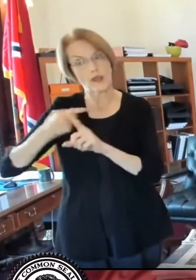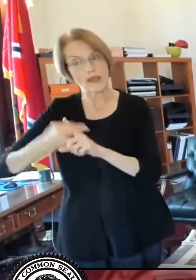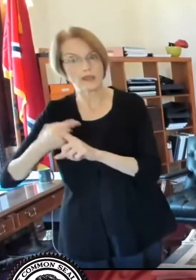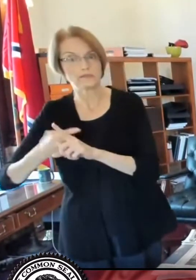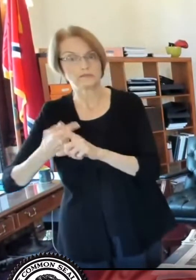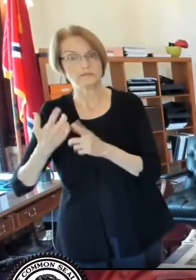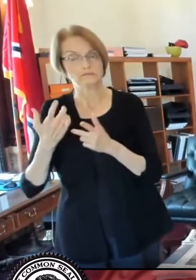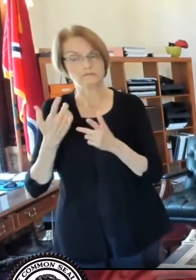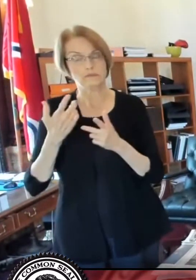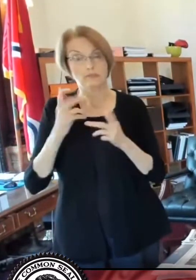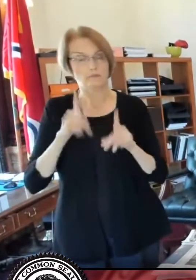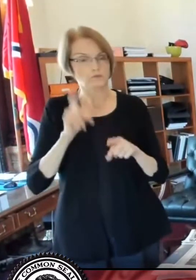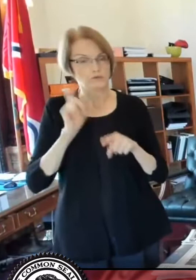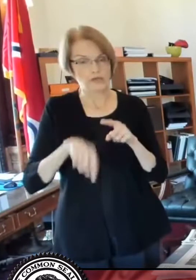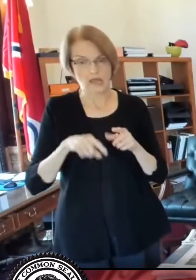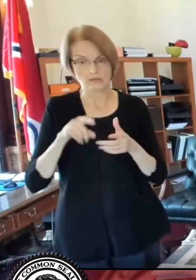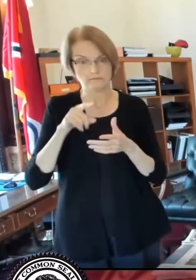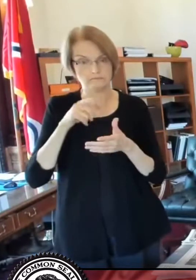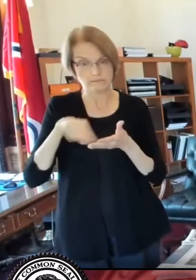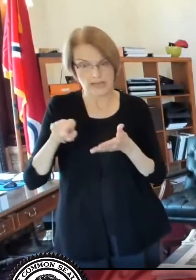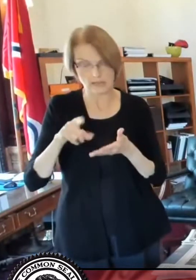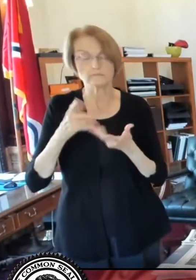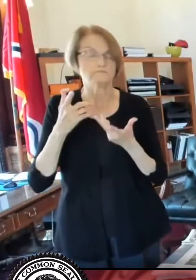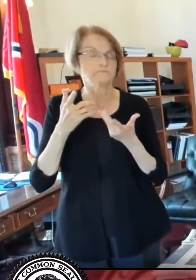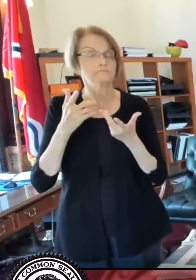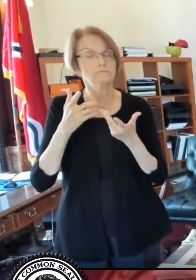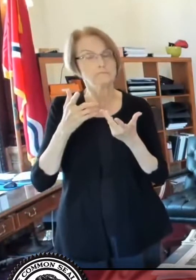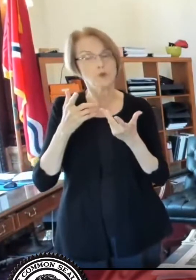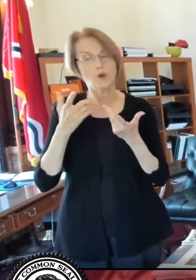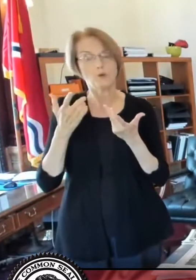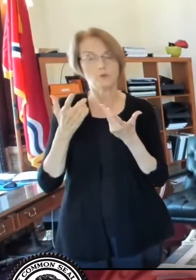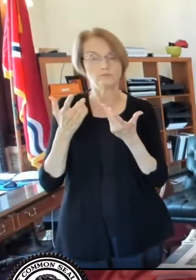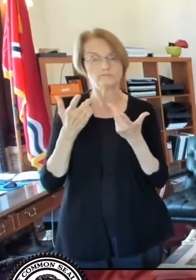wasn't able to pay the rent. That's around